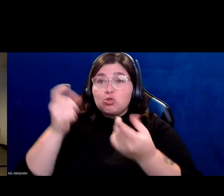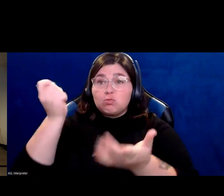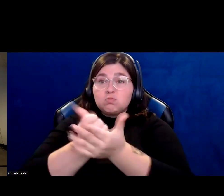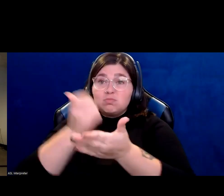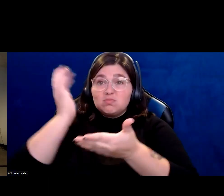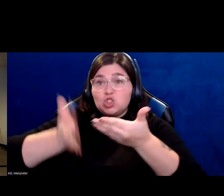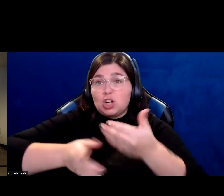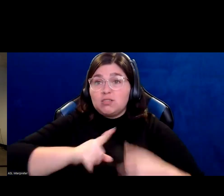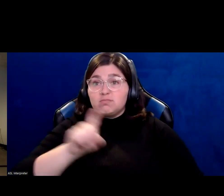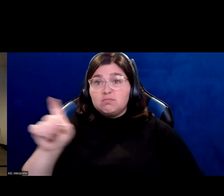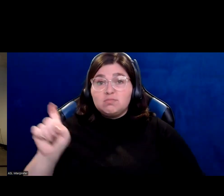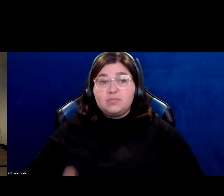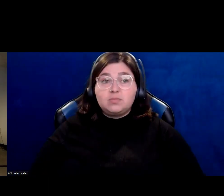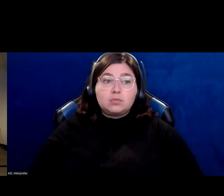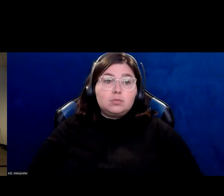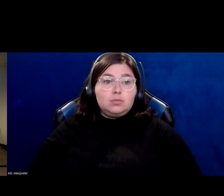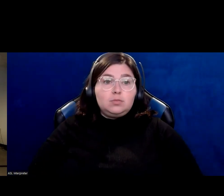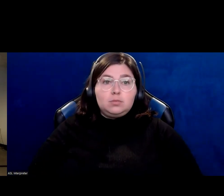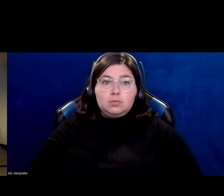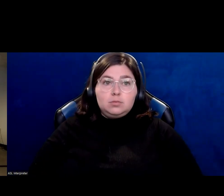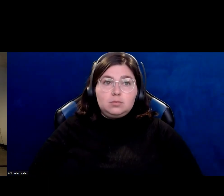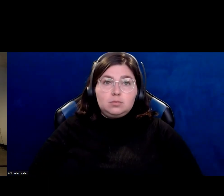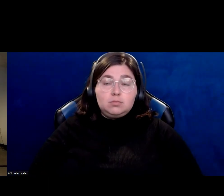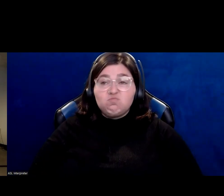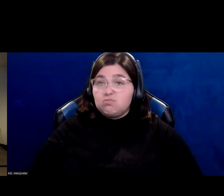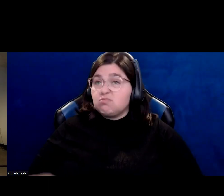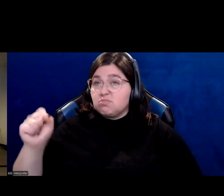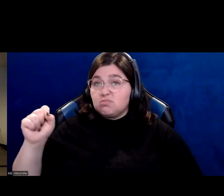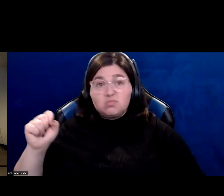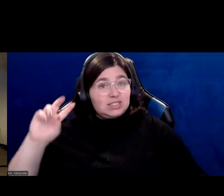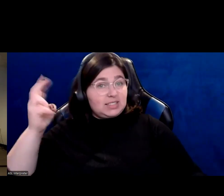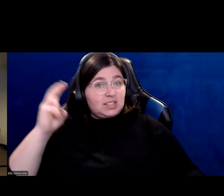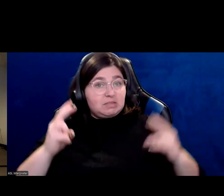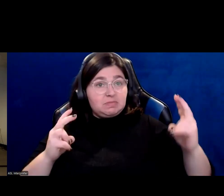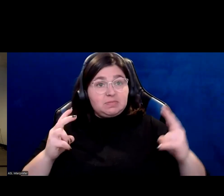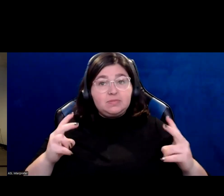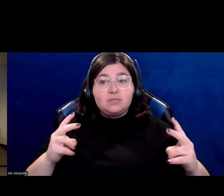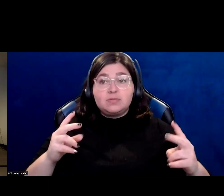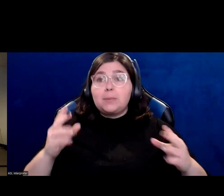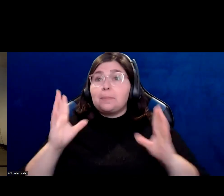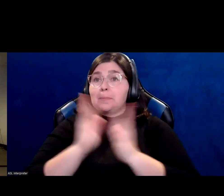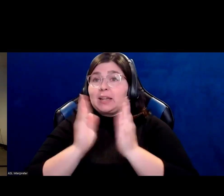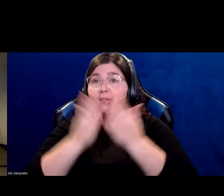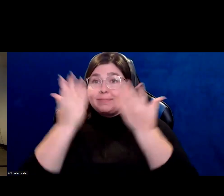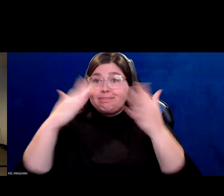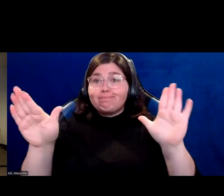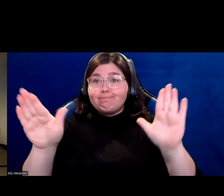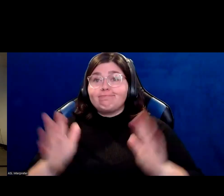All right, Second. thank you. Meeting is adjourned.